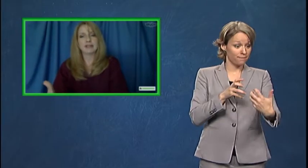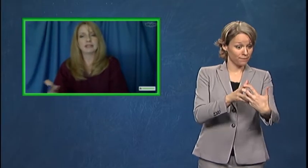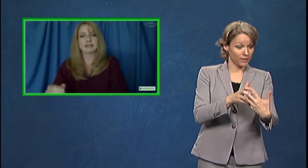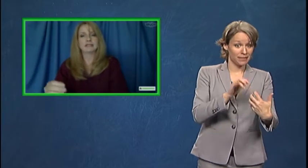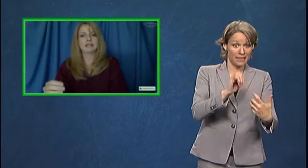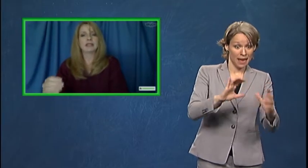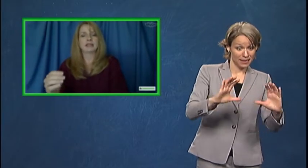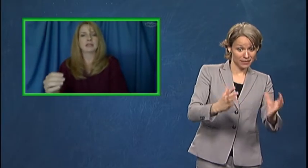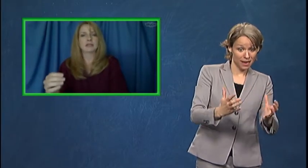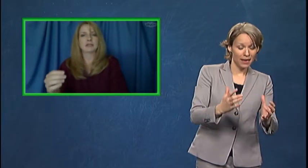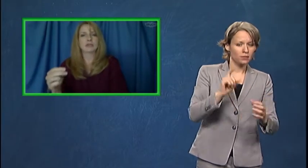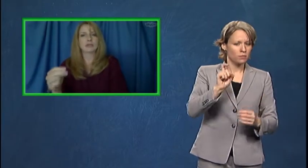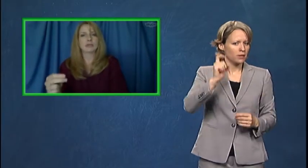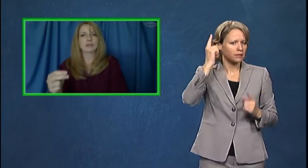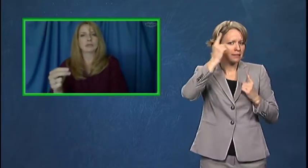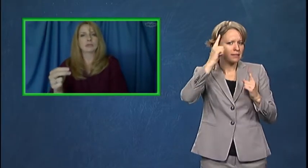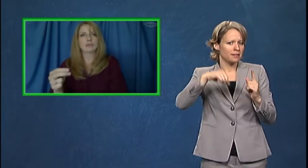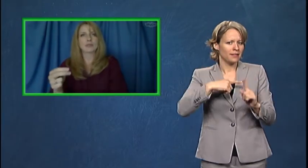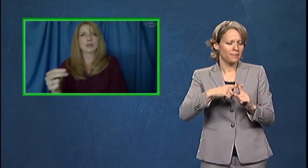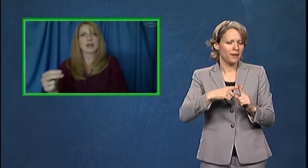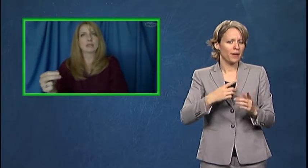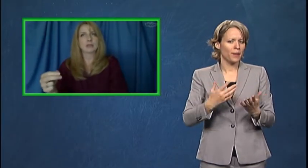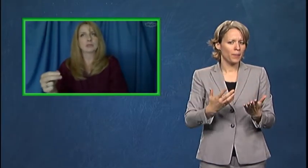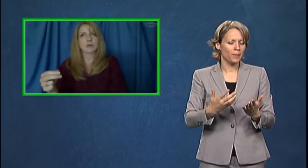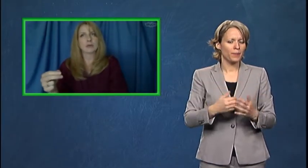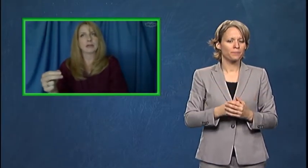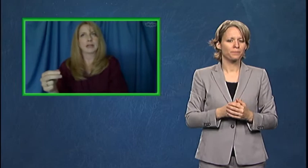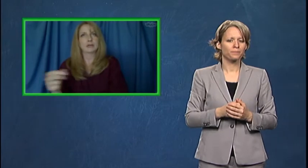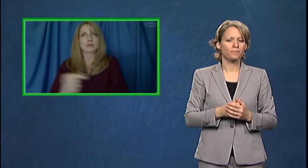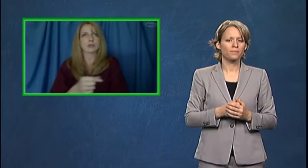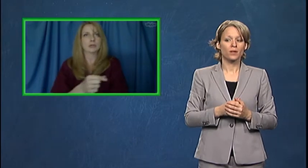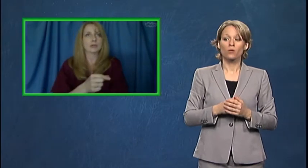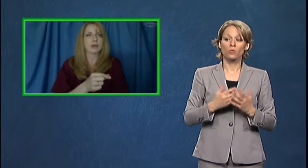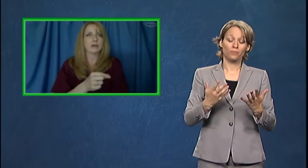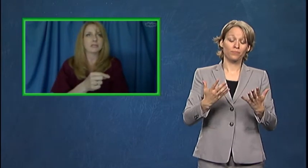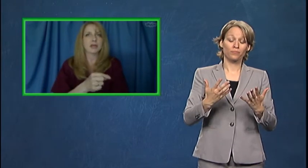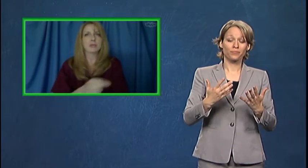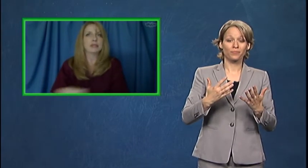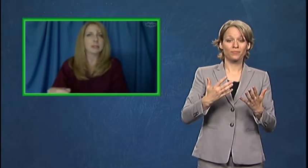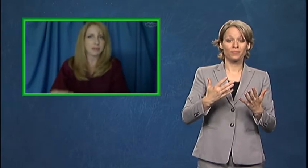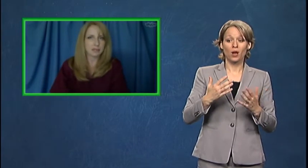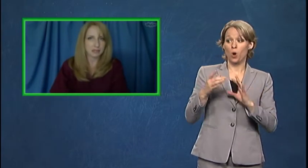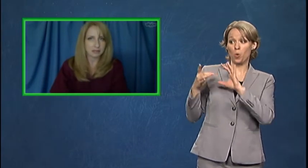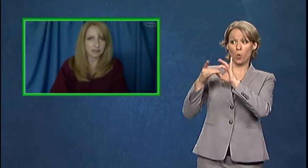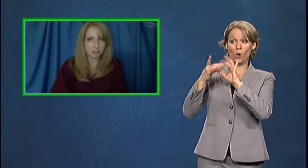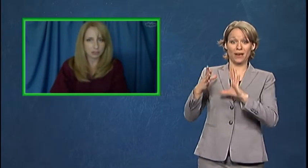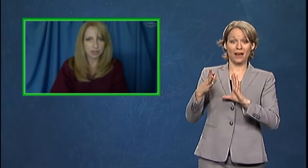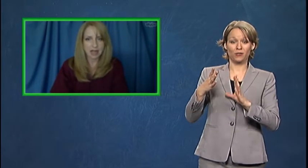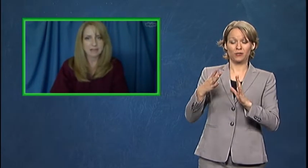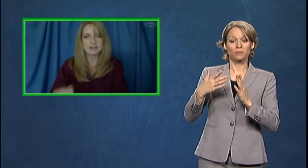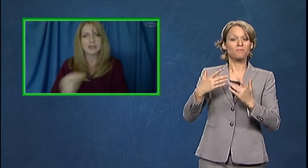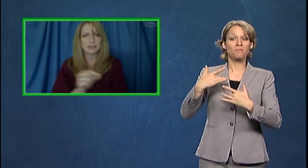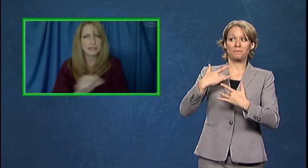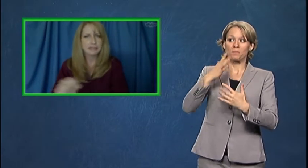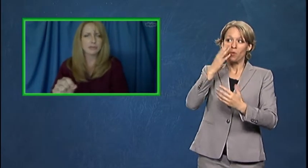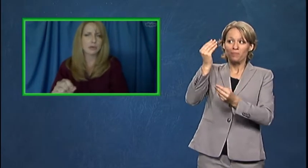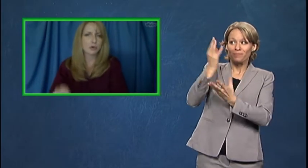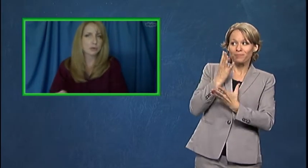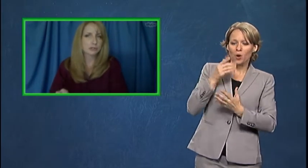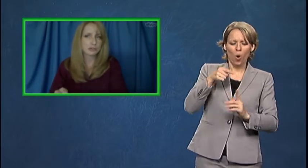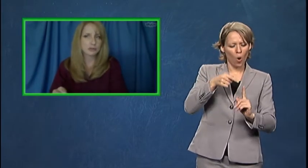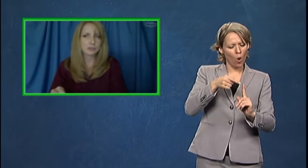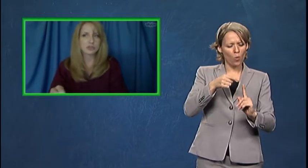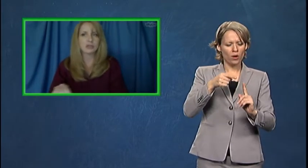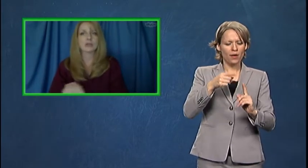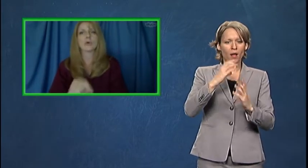be effective is to, a lot of times coordinators will tell me that something is a lecture class, and they read it from the